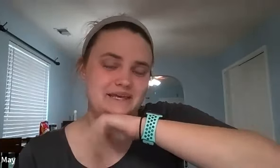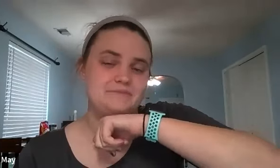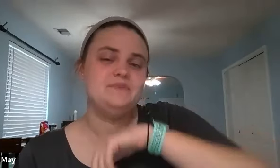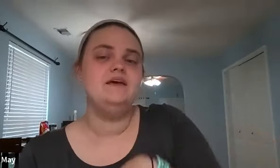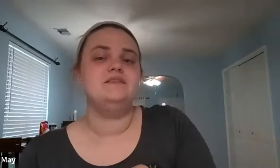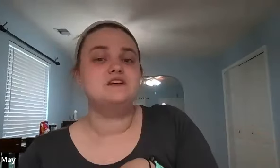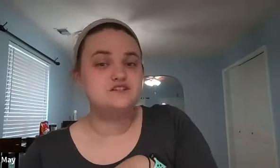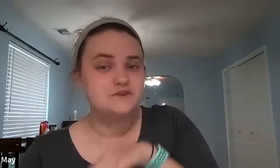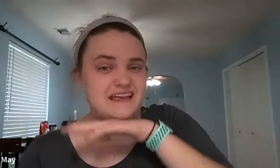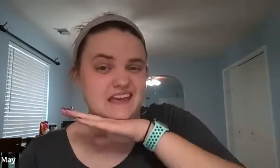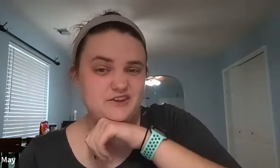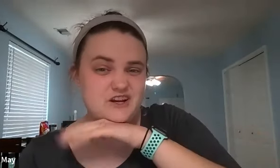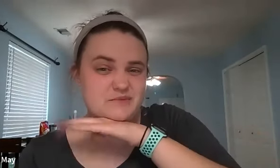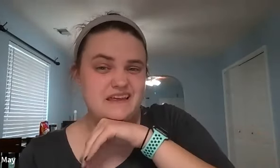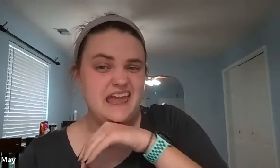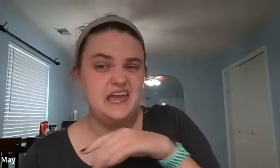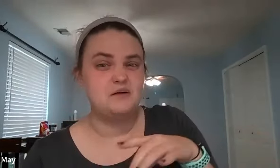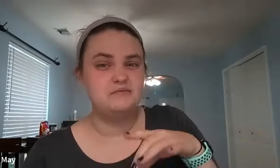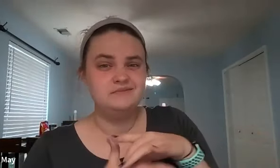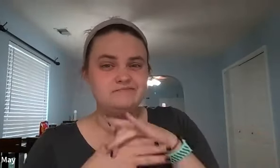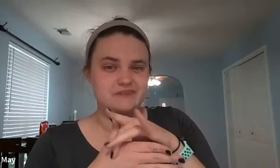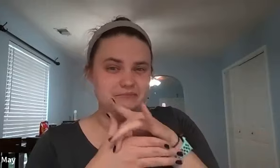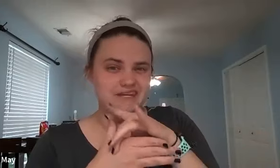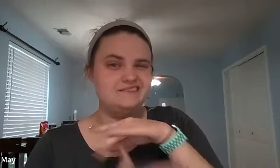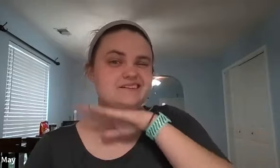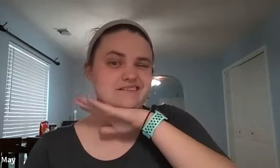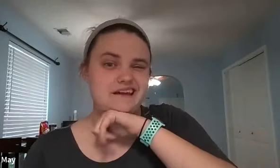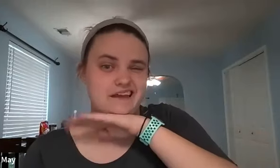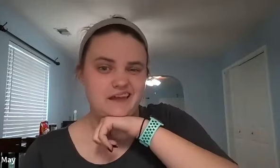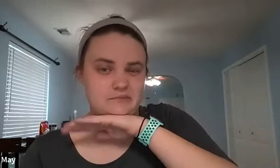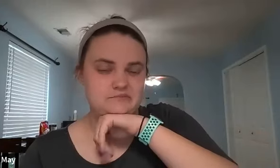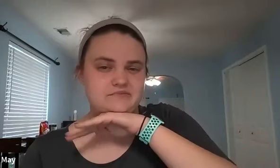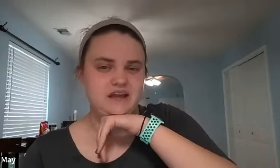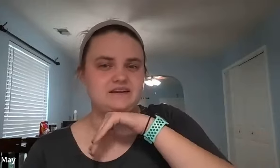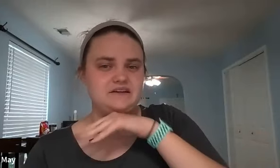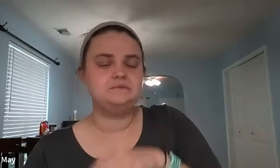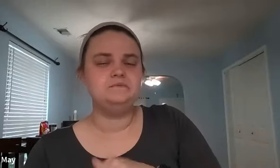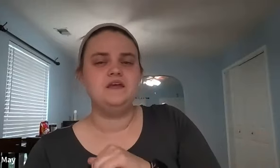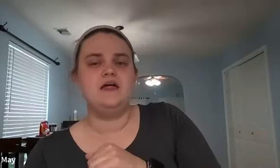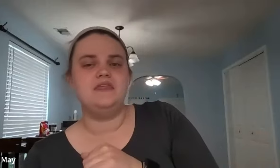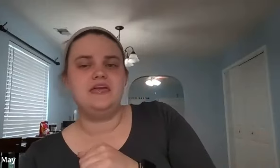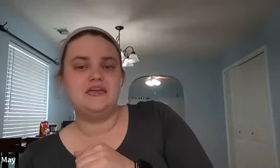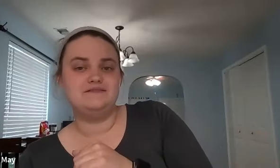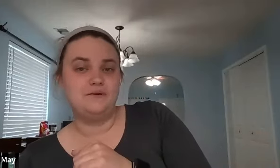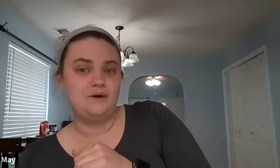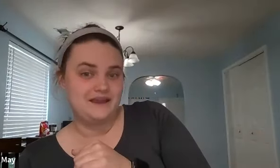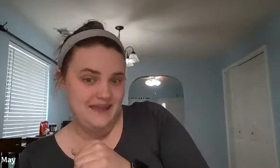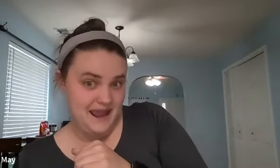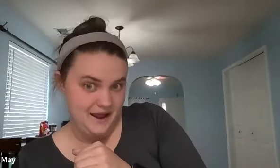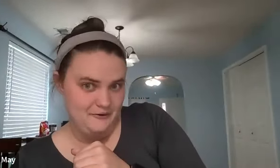pig. That's also for like, if you're talking about like ham, like meat, ham kind of deal. Then for